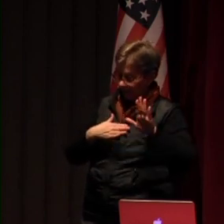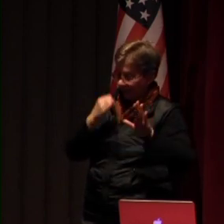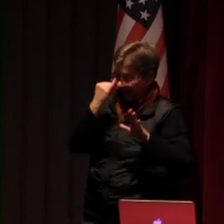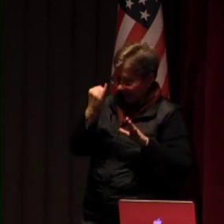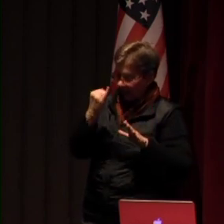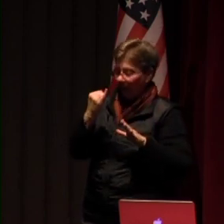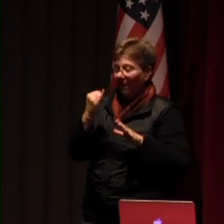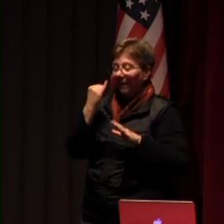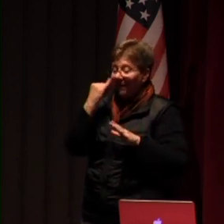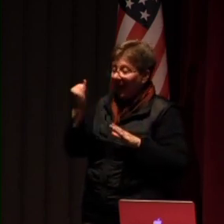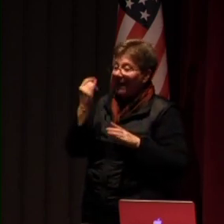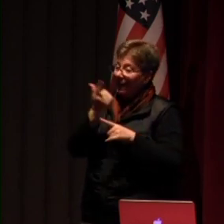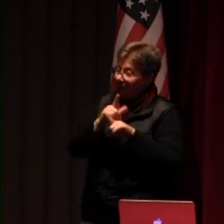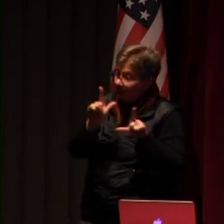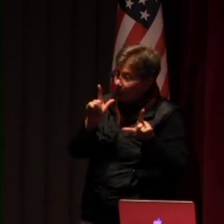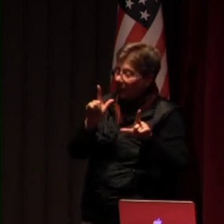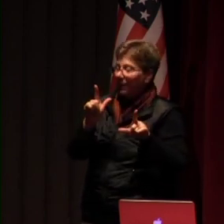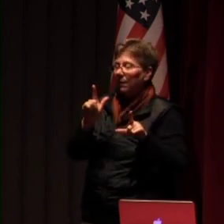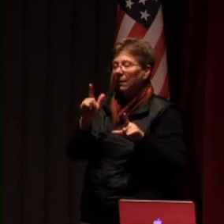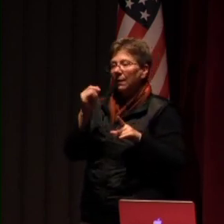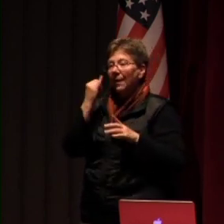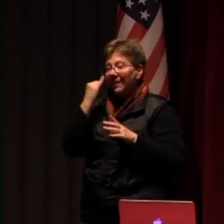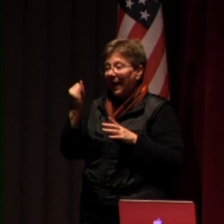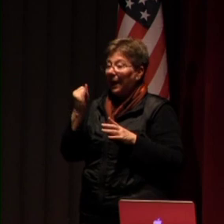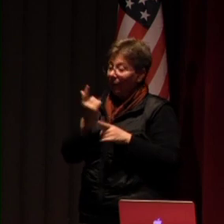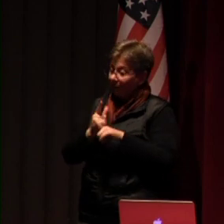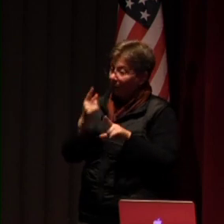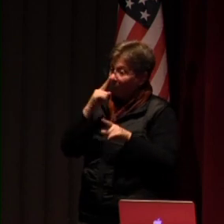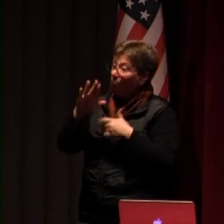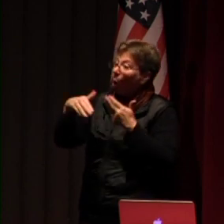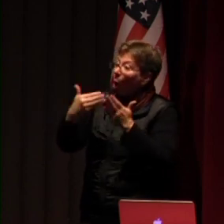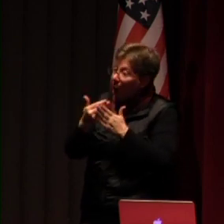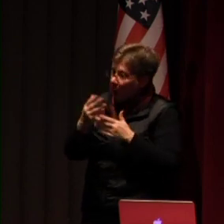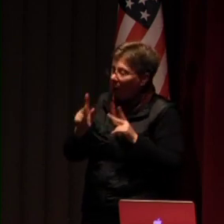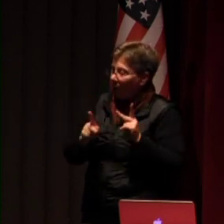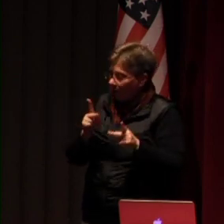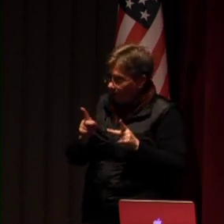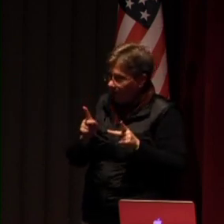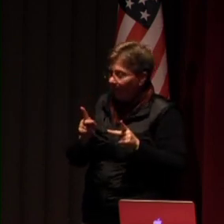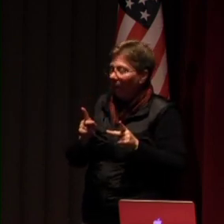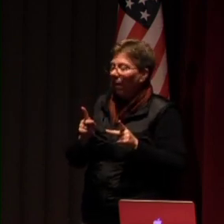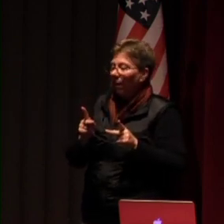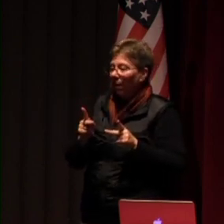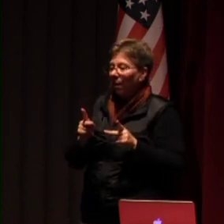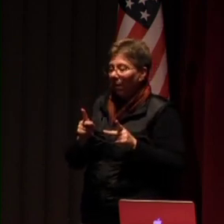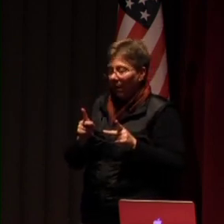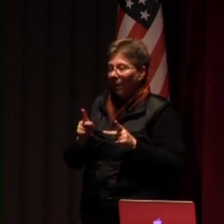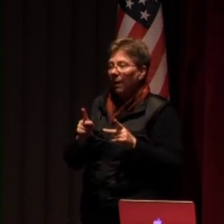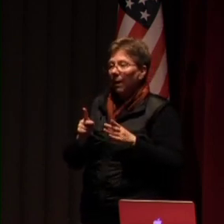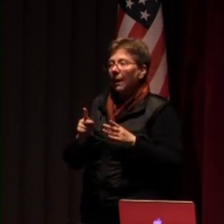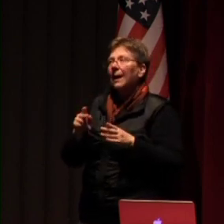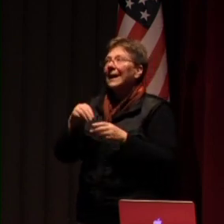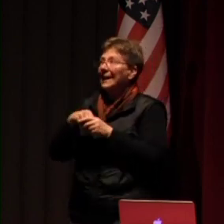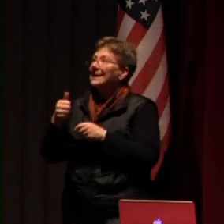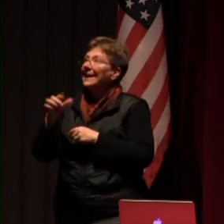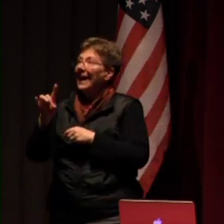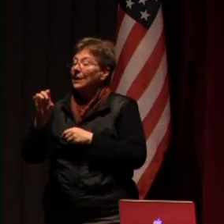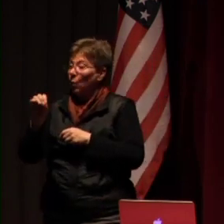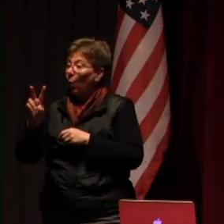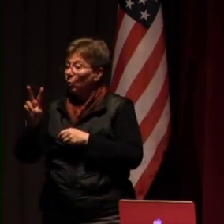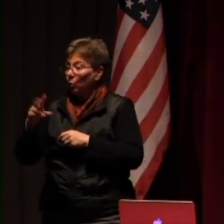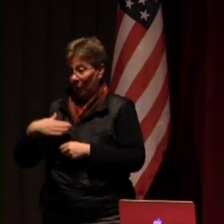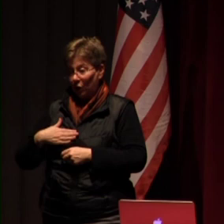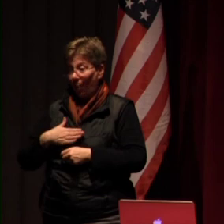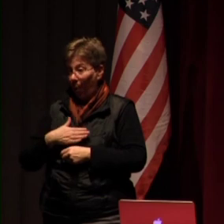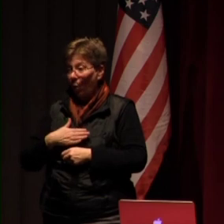The idea of liberty, for instance, the idea also of liberty extended to all people. One of the things Napoleon did quite infamously in 1802 was actually,